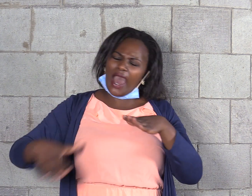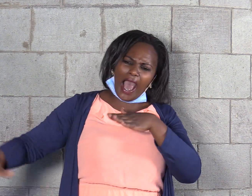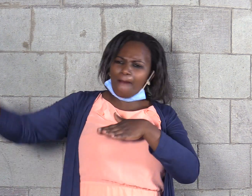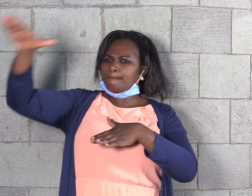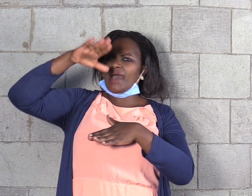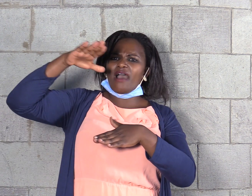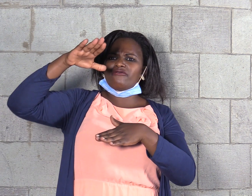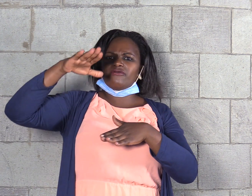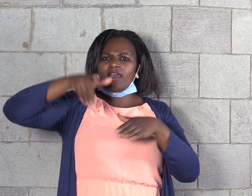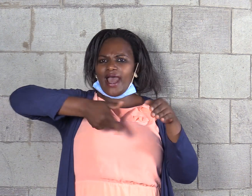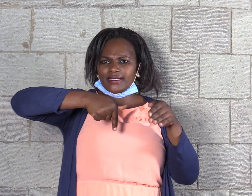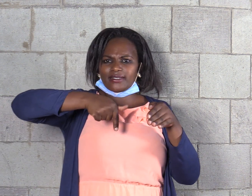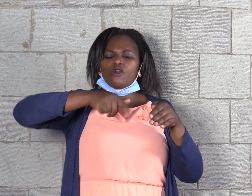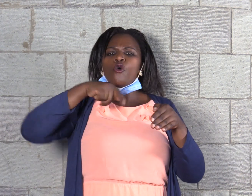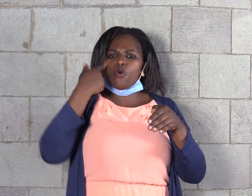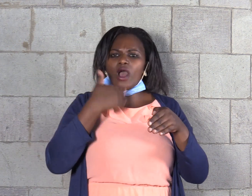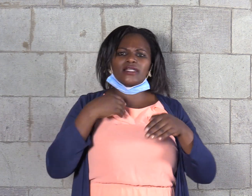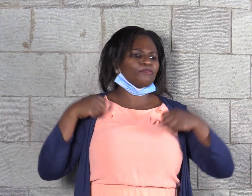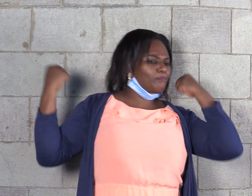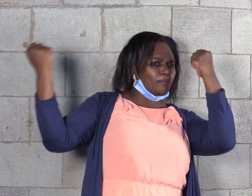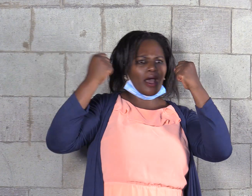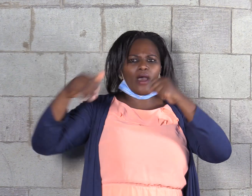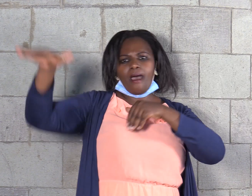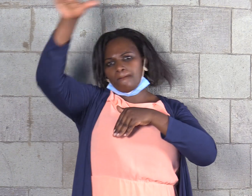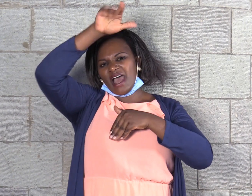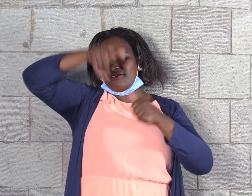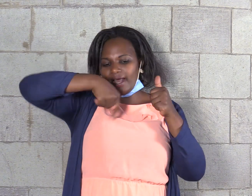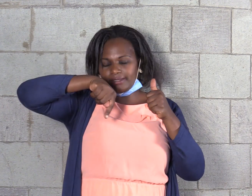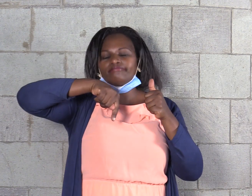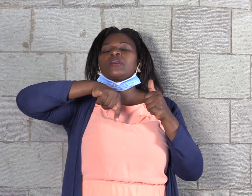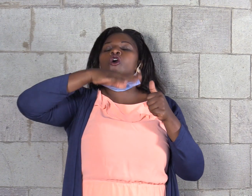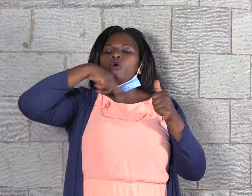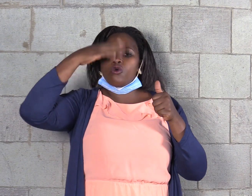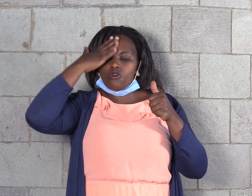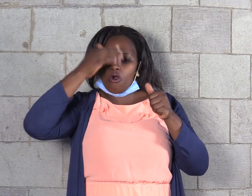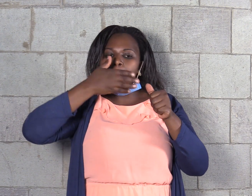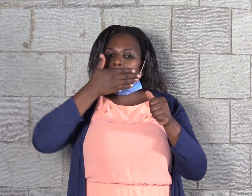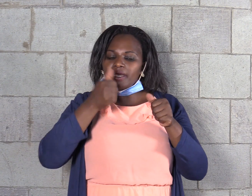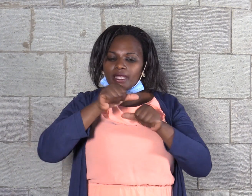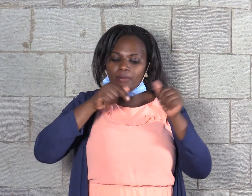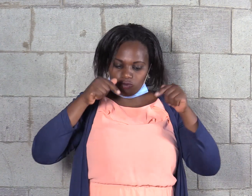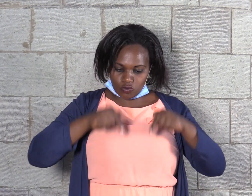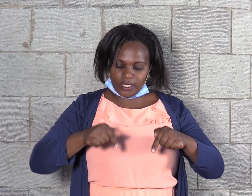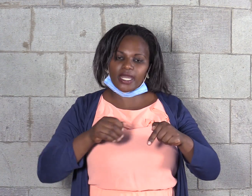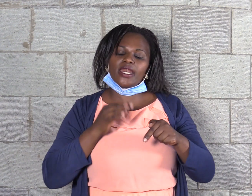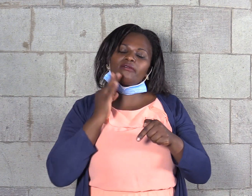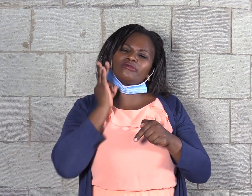us, who has power than us, who knows better about our future than ourselves, because He